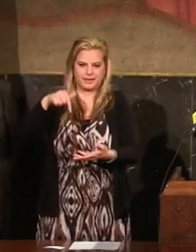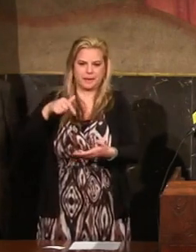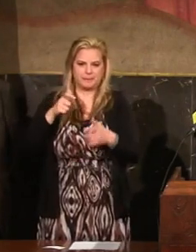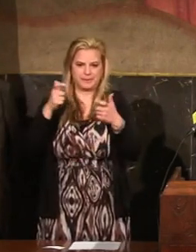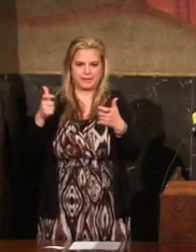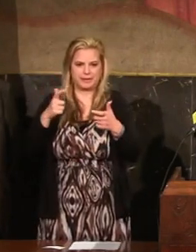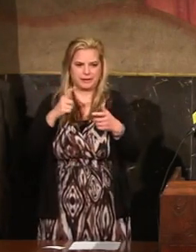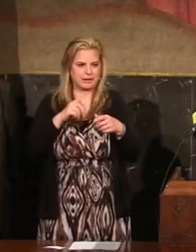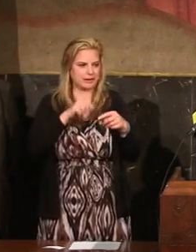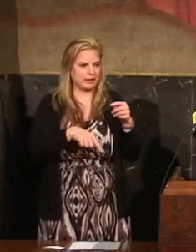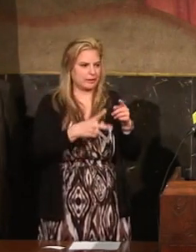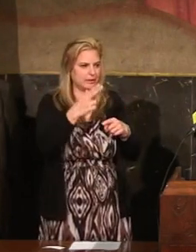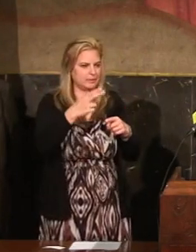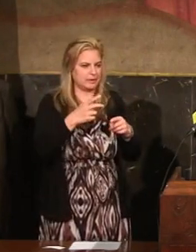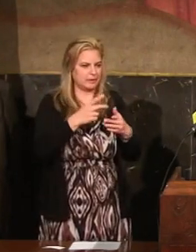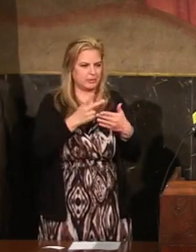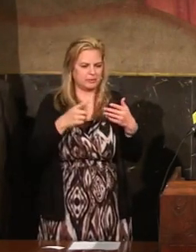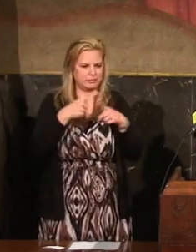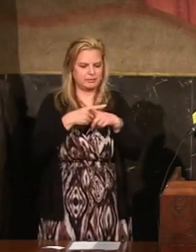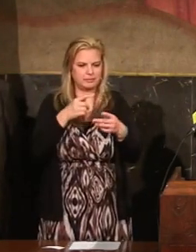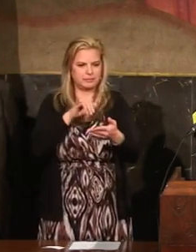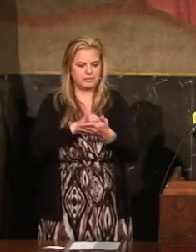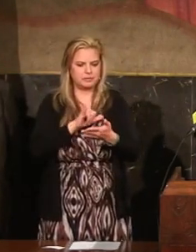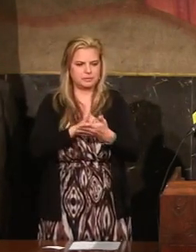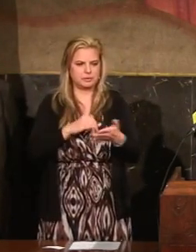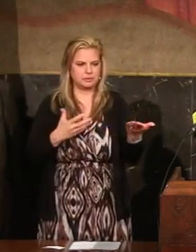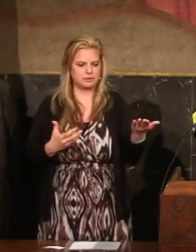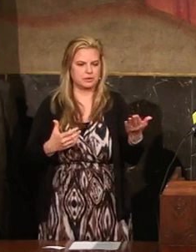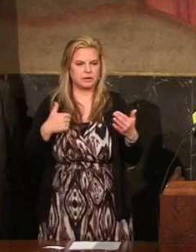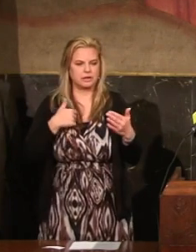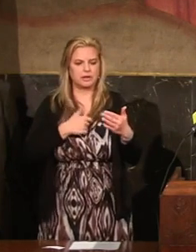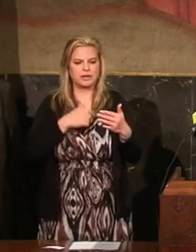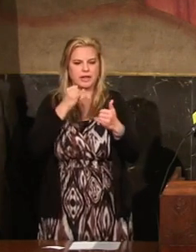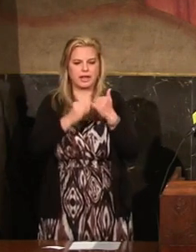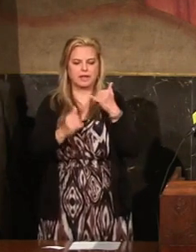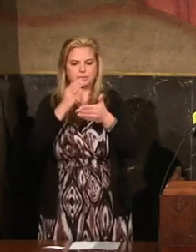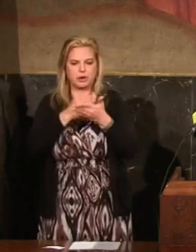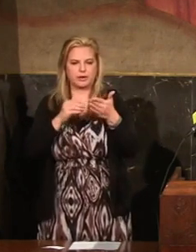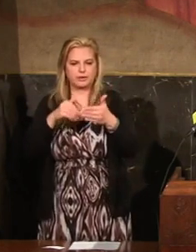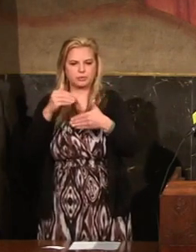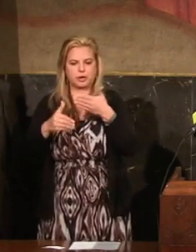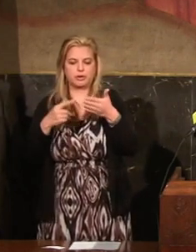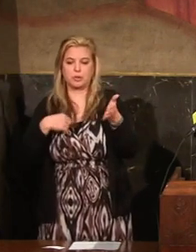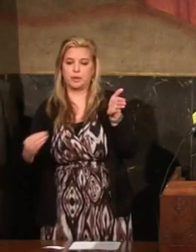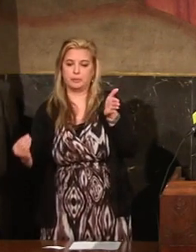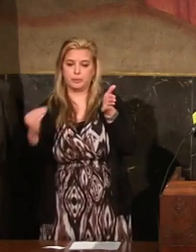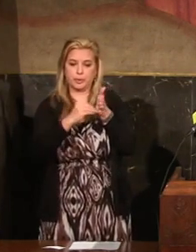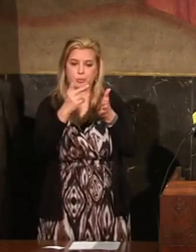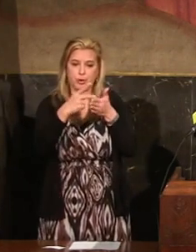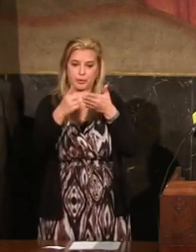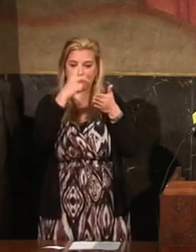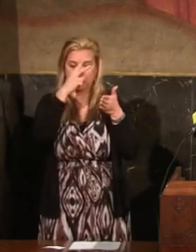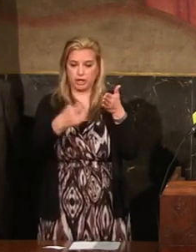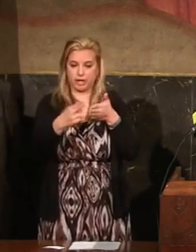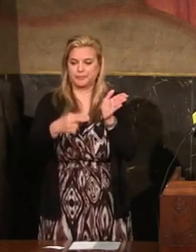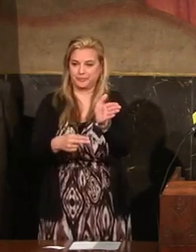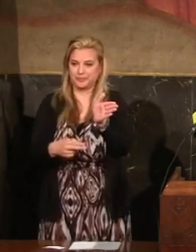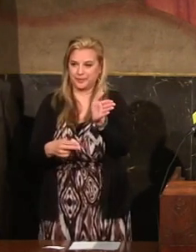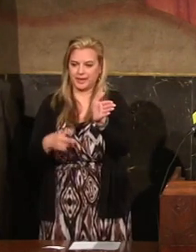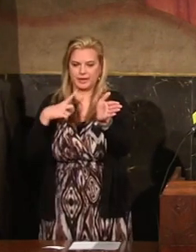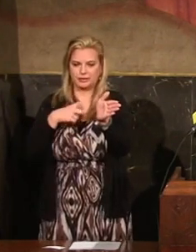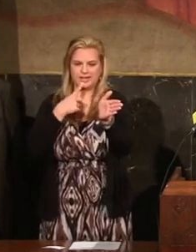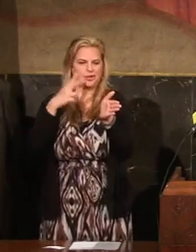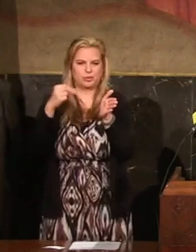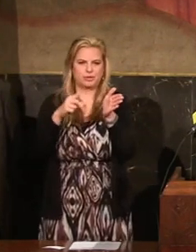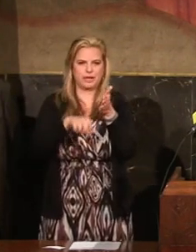in the last iteration of this process, we put a program on the list for cut, and then the legislature told us we can't cut